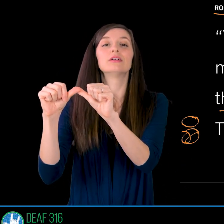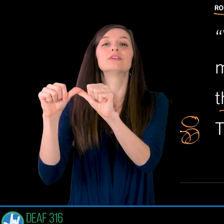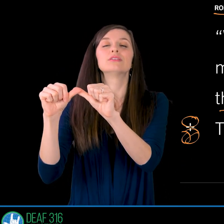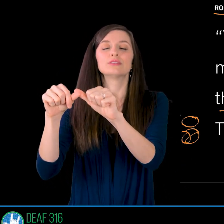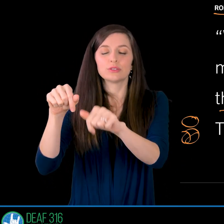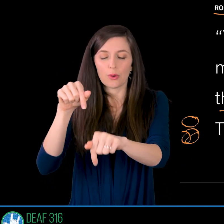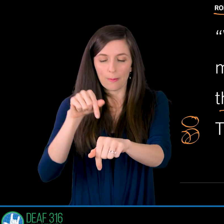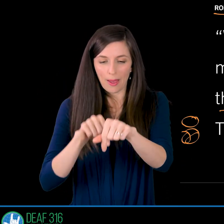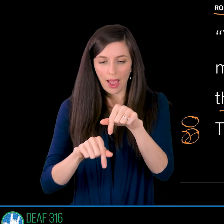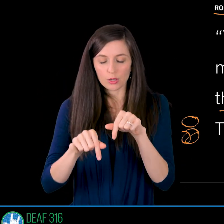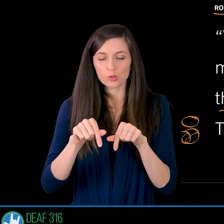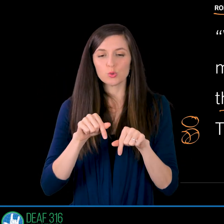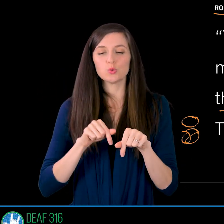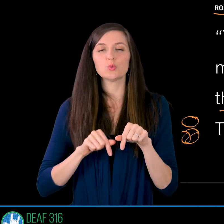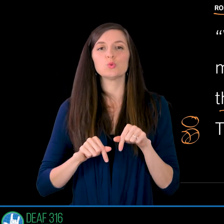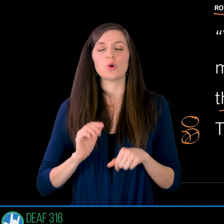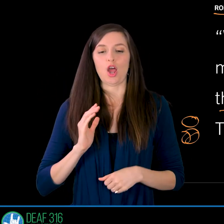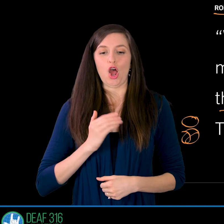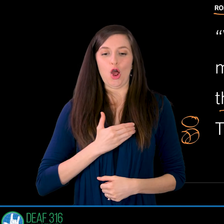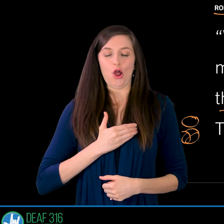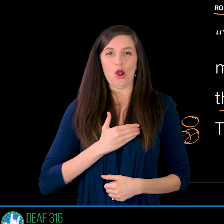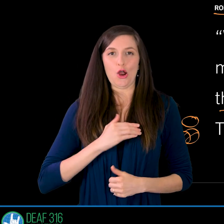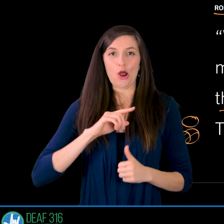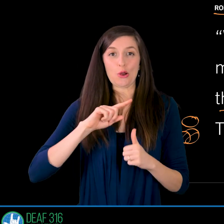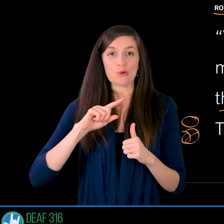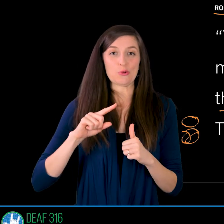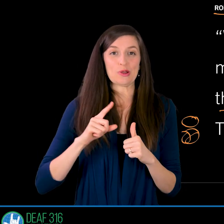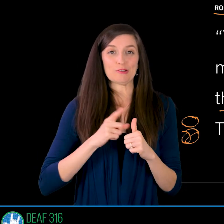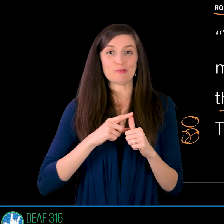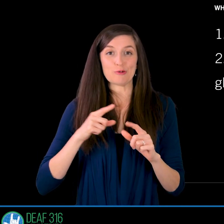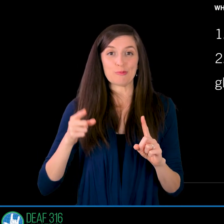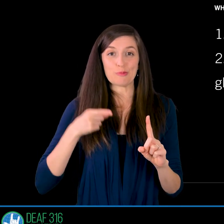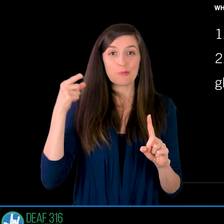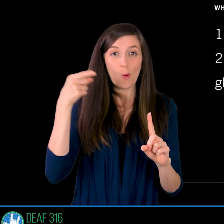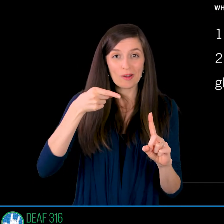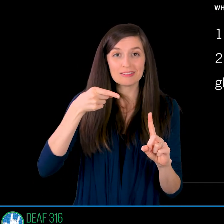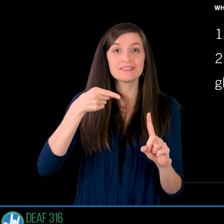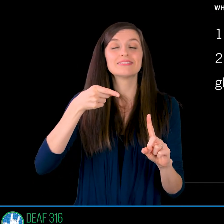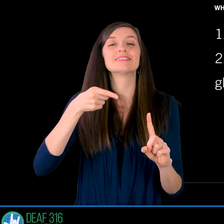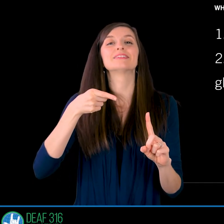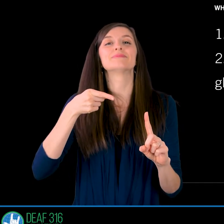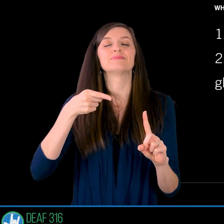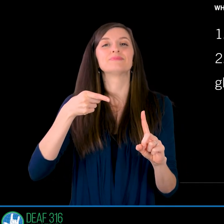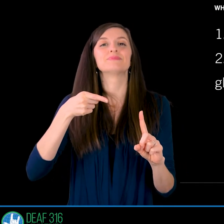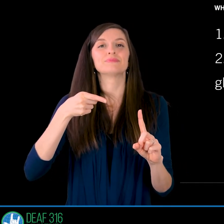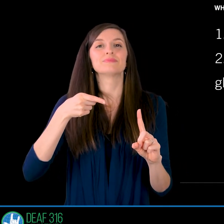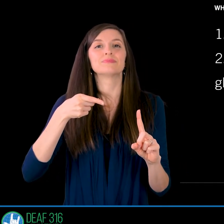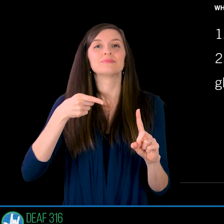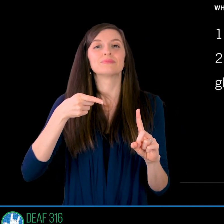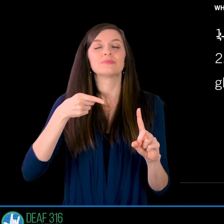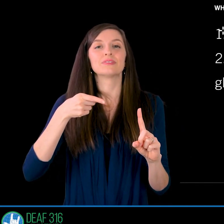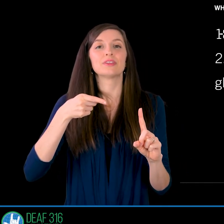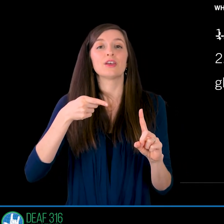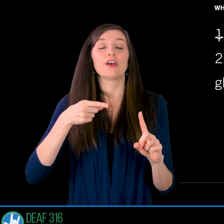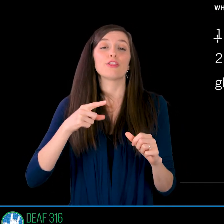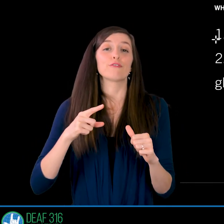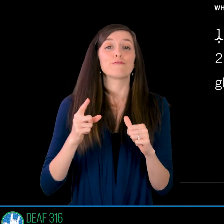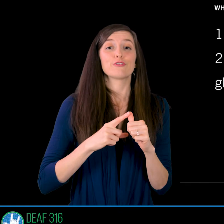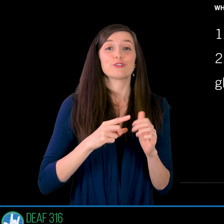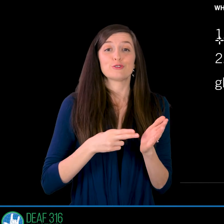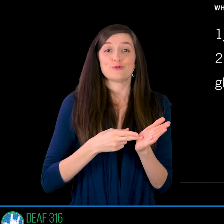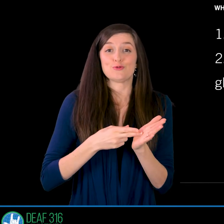So, back to our original point. The